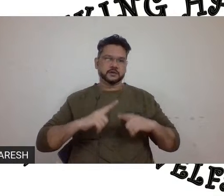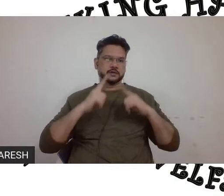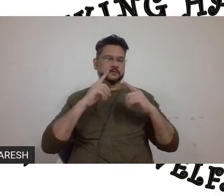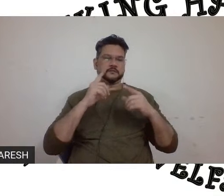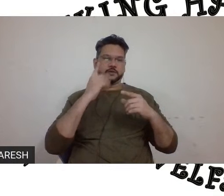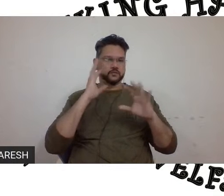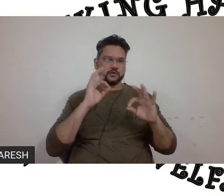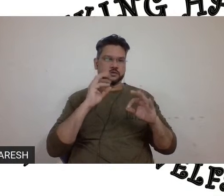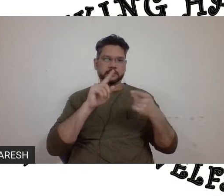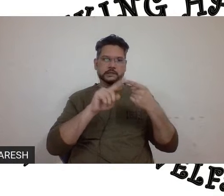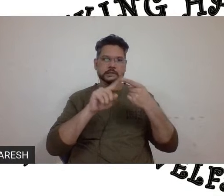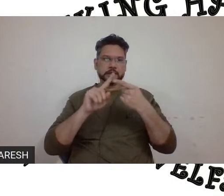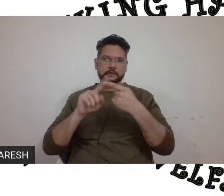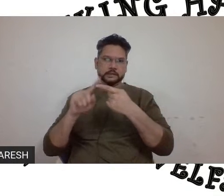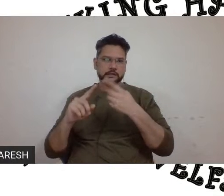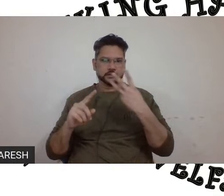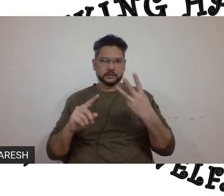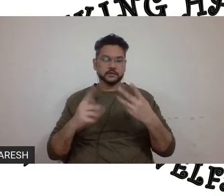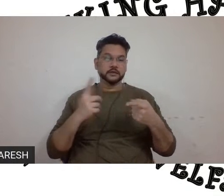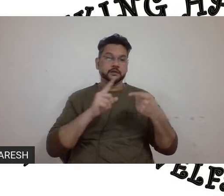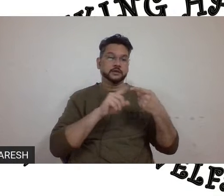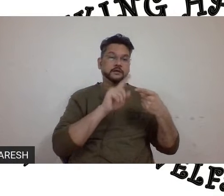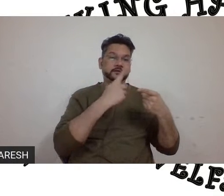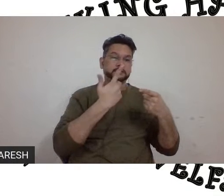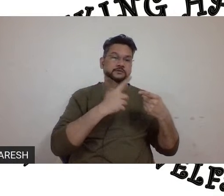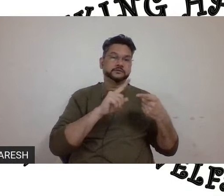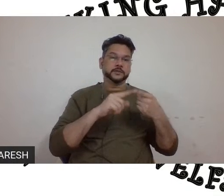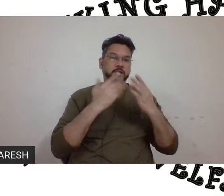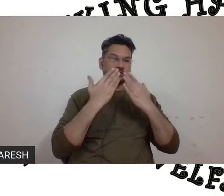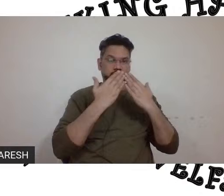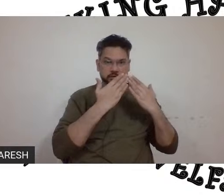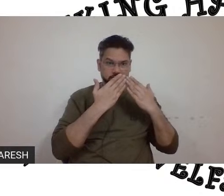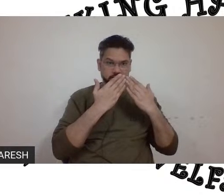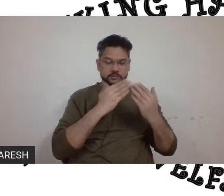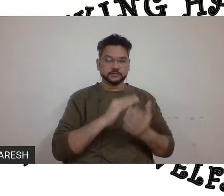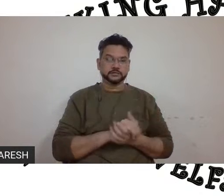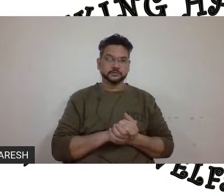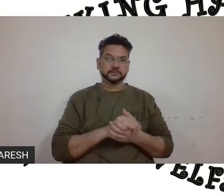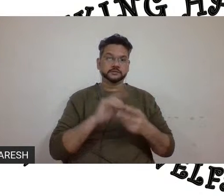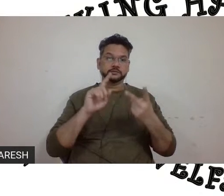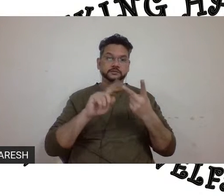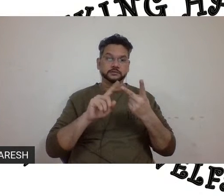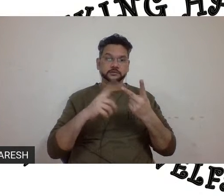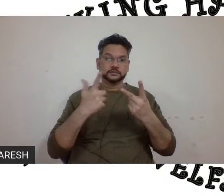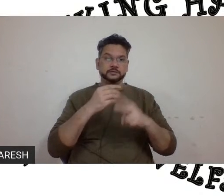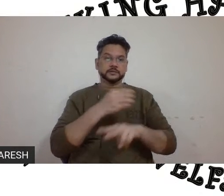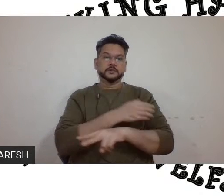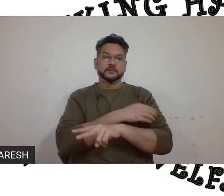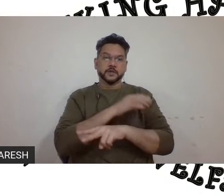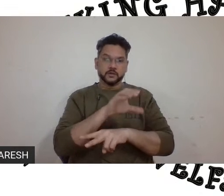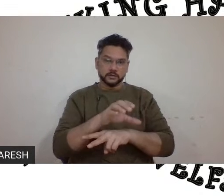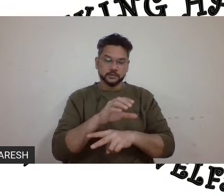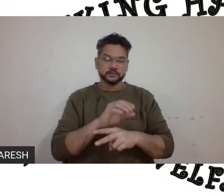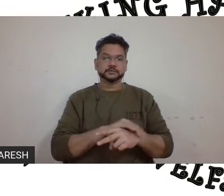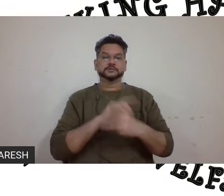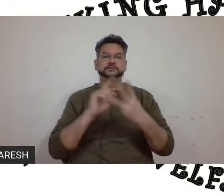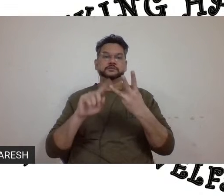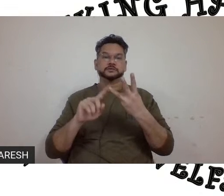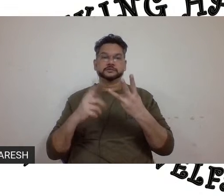First E, that is the education. Second one, that is the empowerment. And third one, that is the